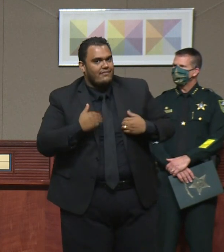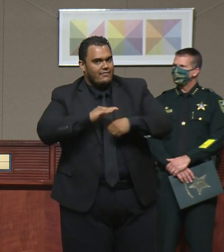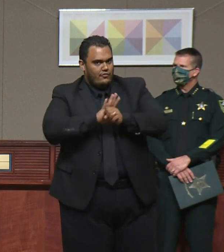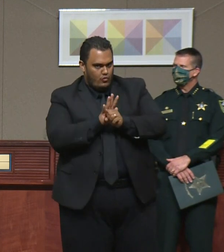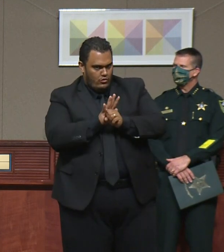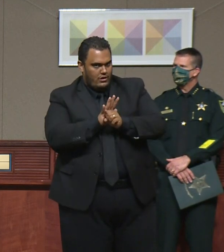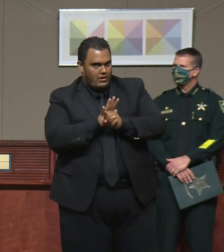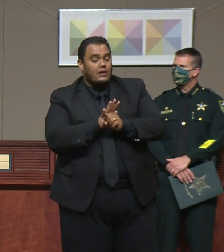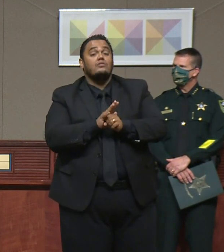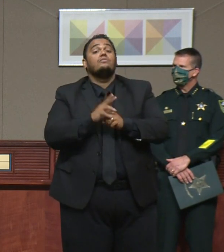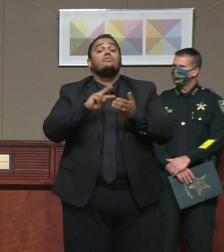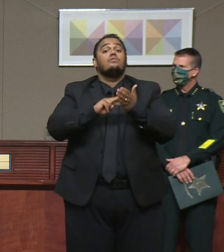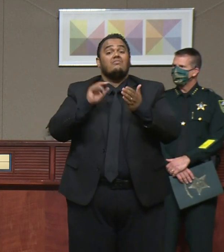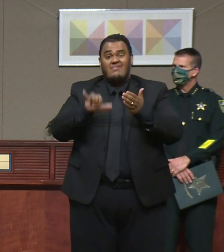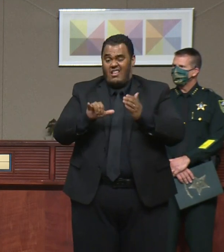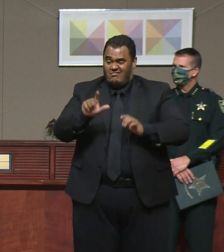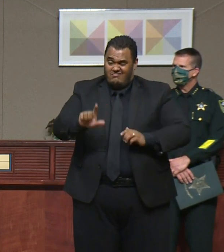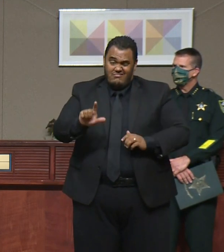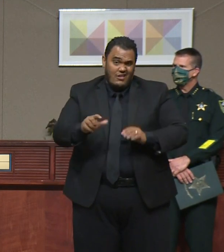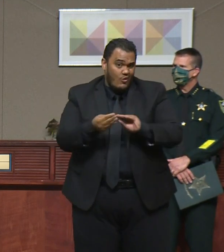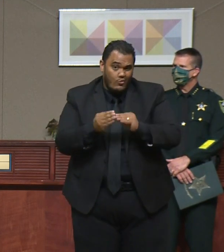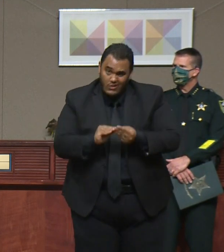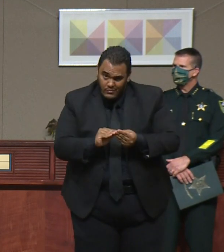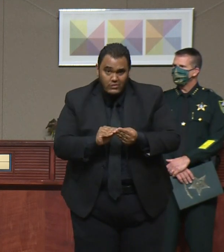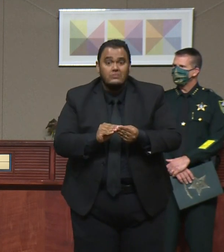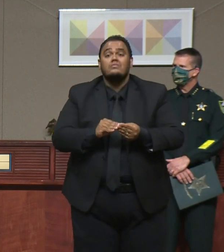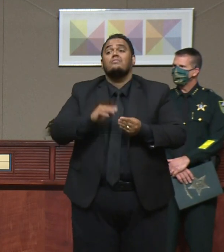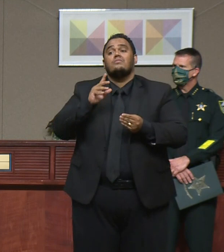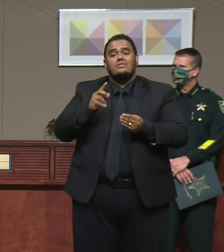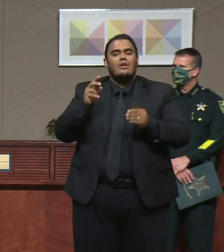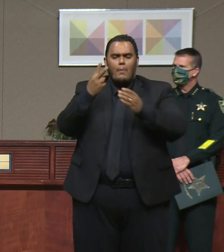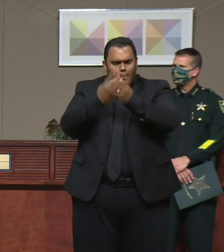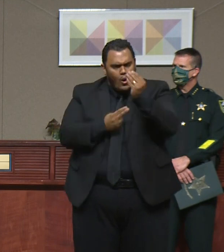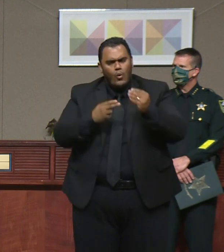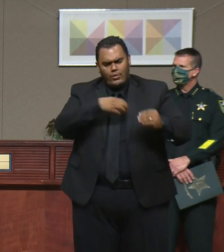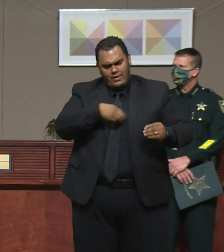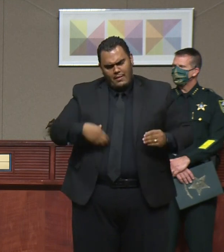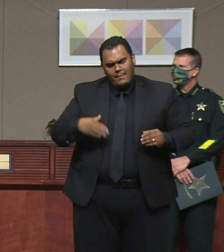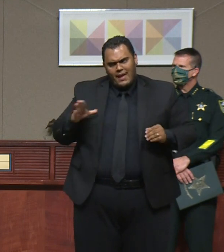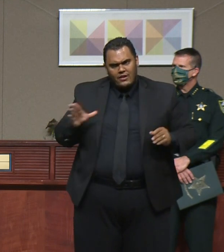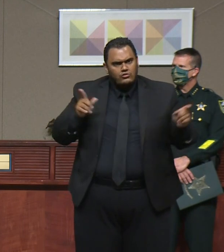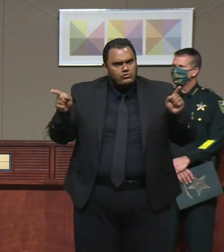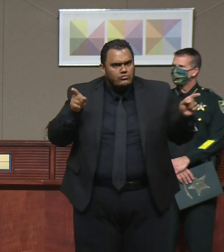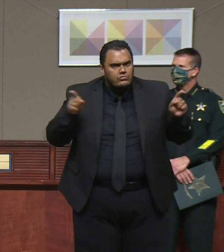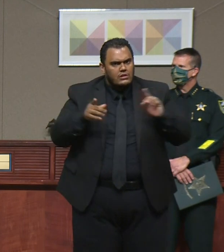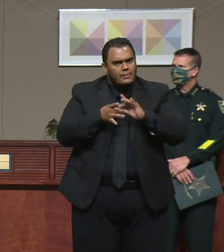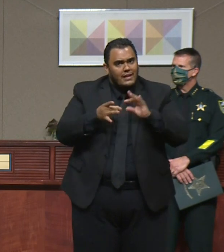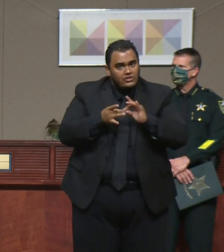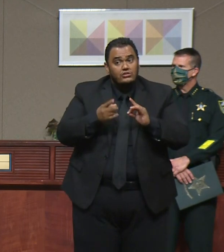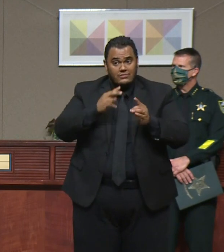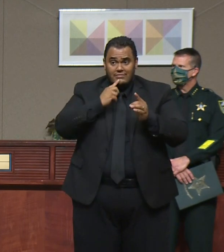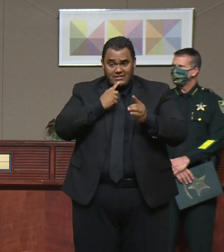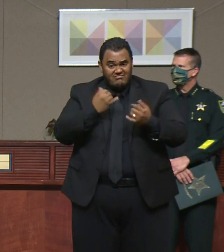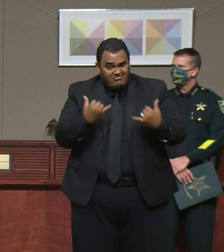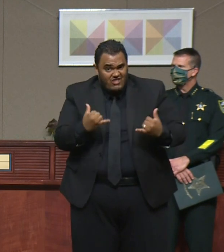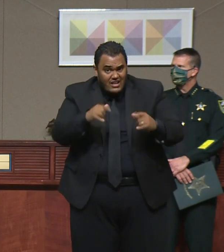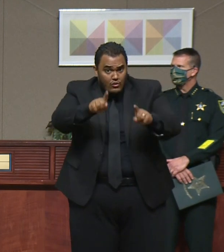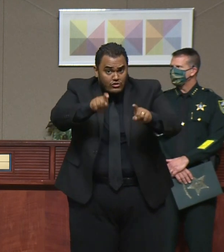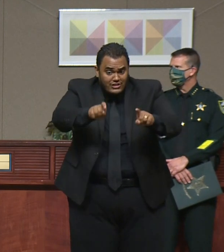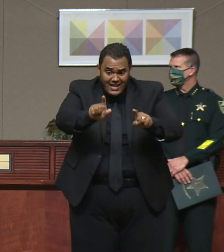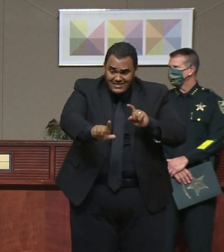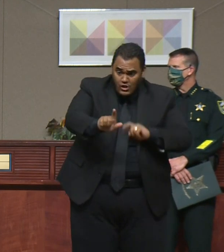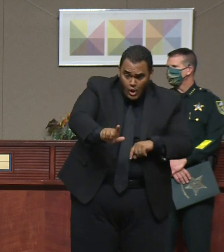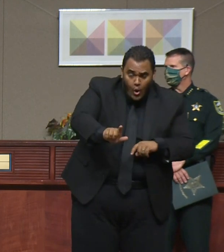past. I think it is important, as both mayors have mentioned, that although we are doing well as a community, we have a very